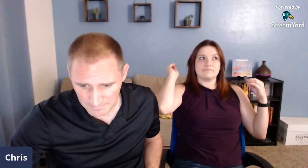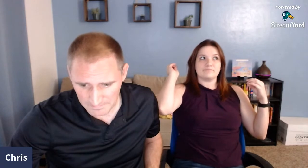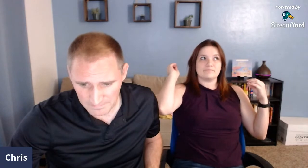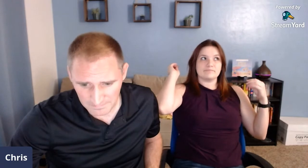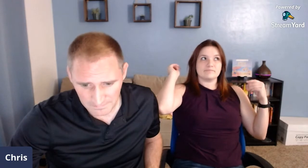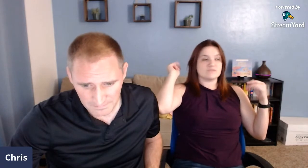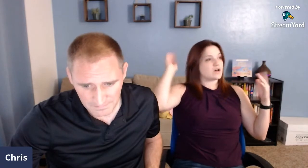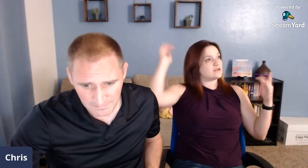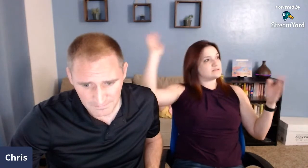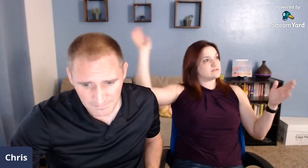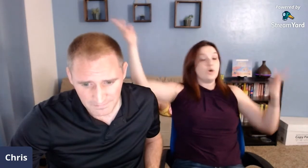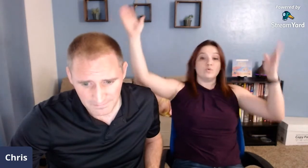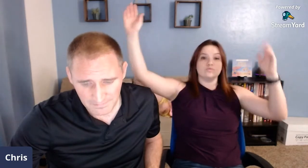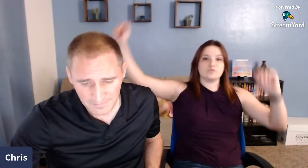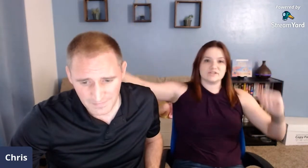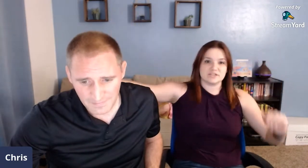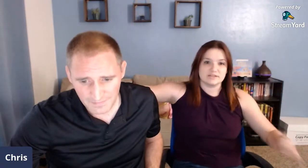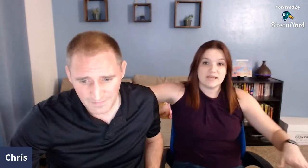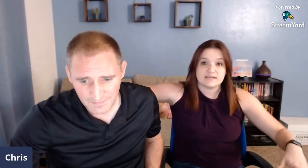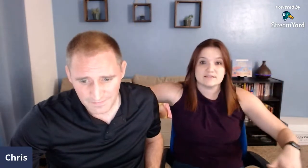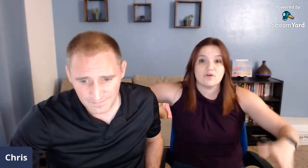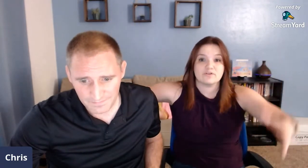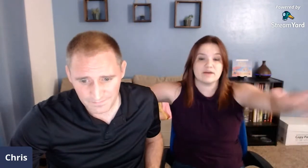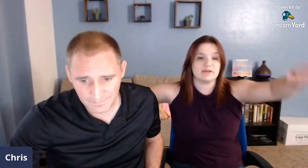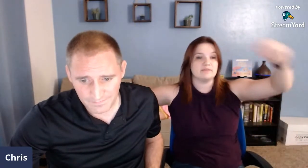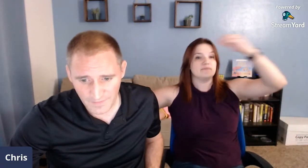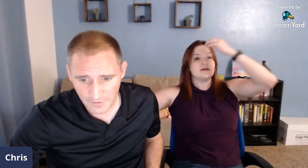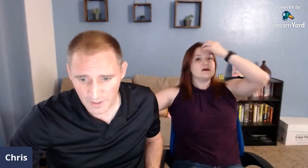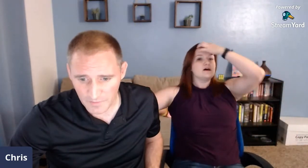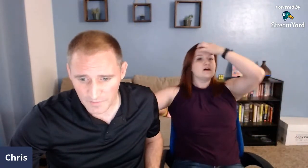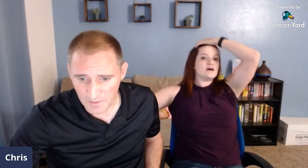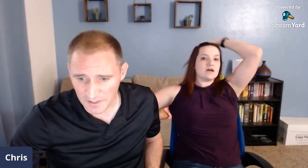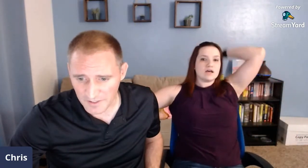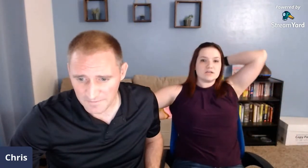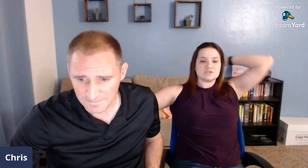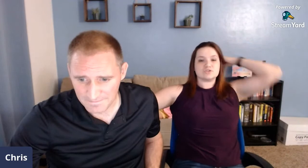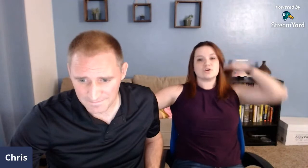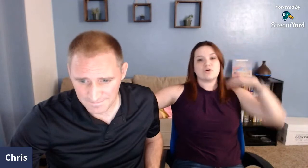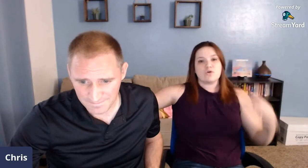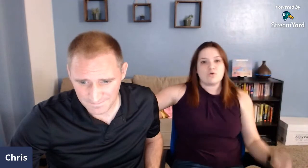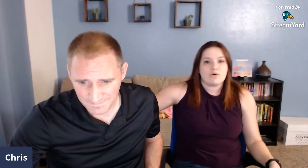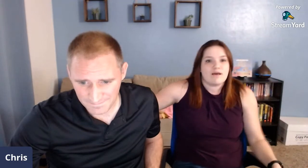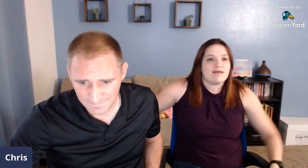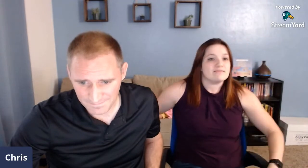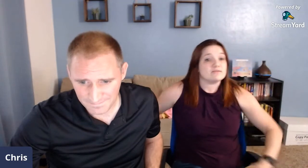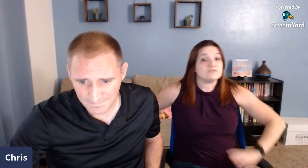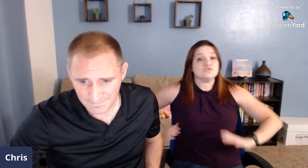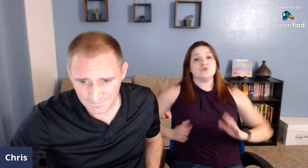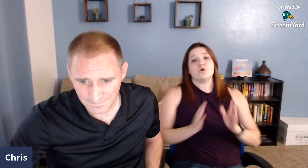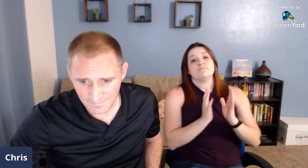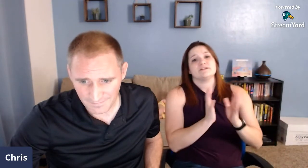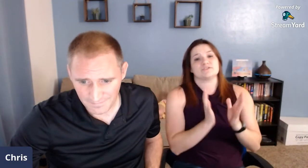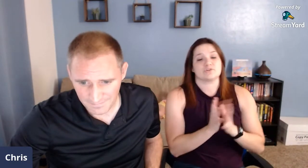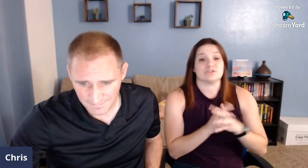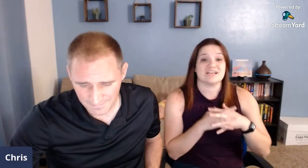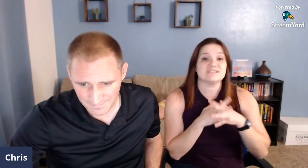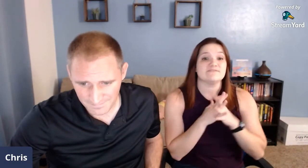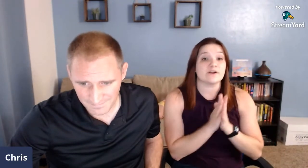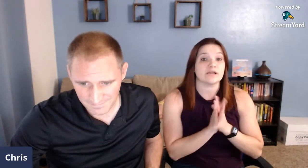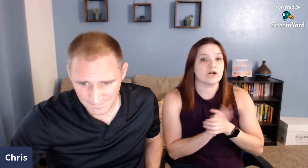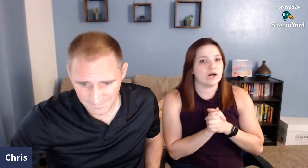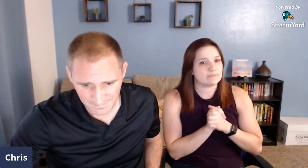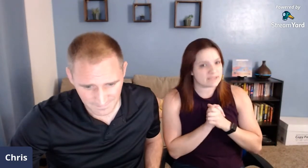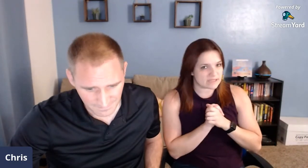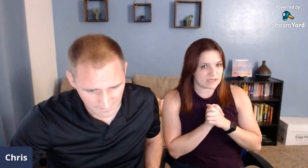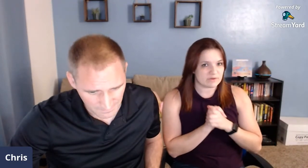group. Thoughts? Oh, question. Yes, overcoming it. Overcoming your barrier. So don't be discouraged. That's